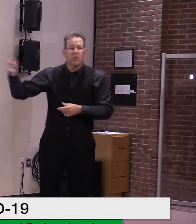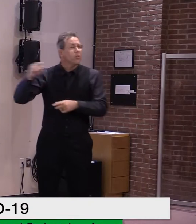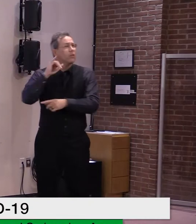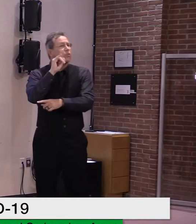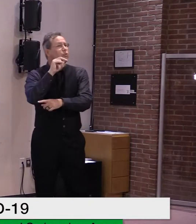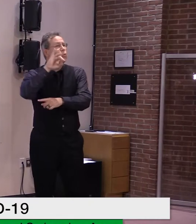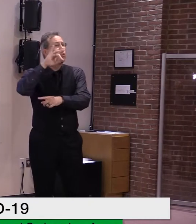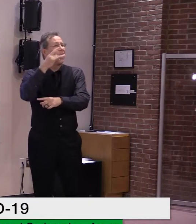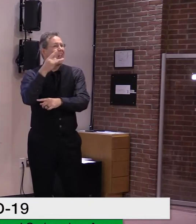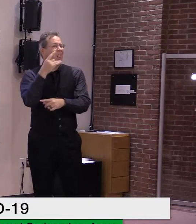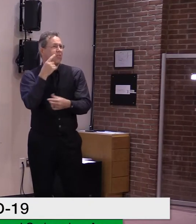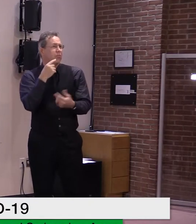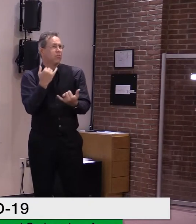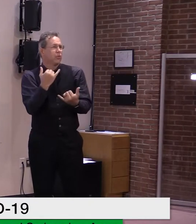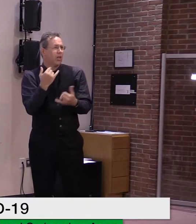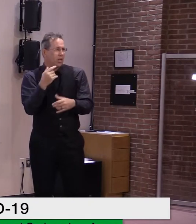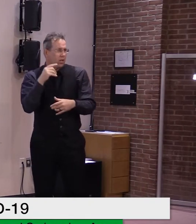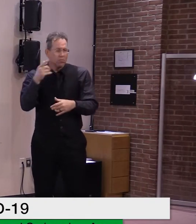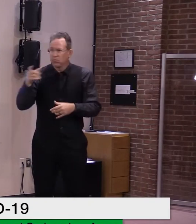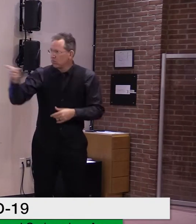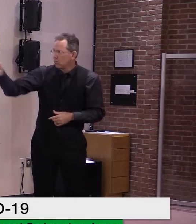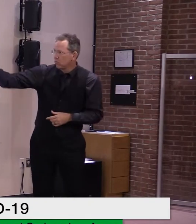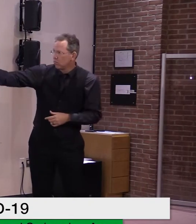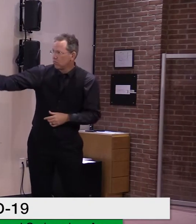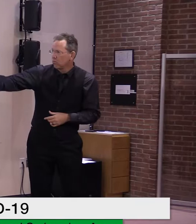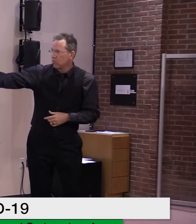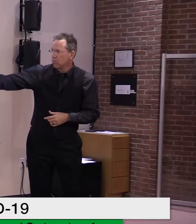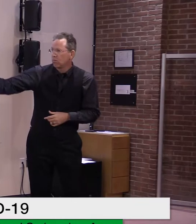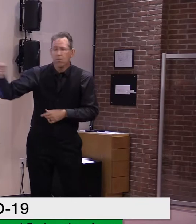Today, June 8, you can go to